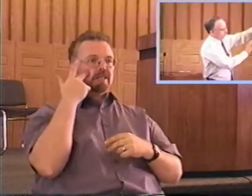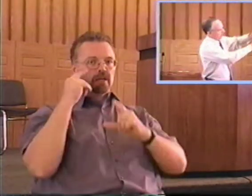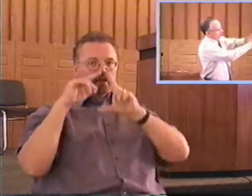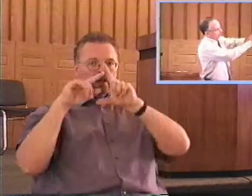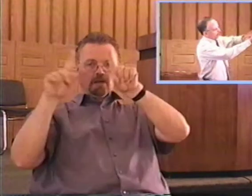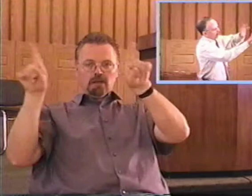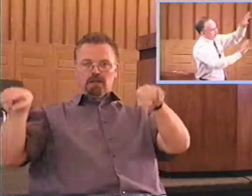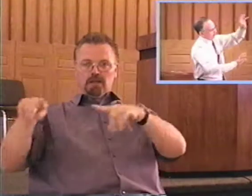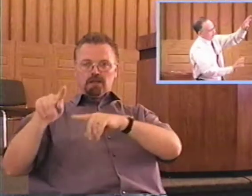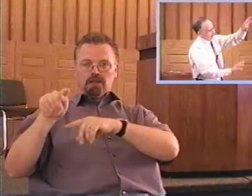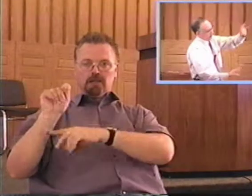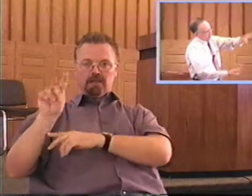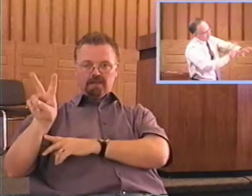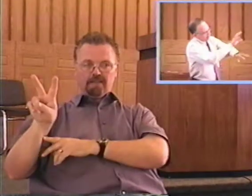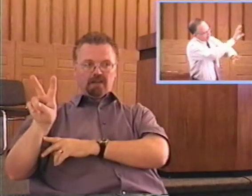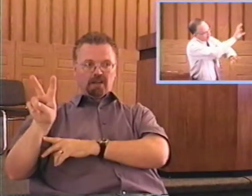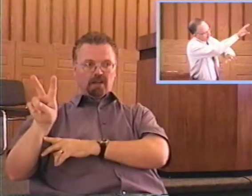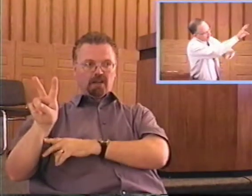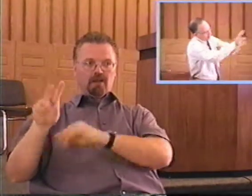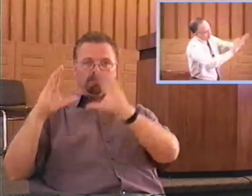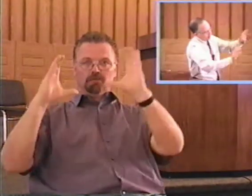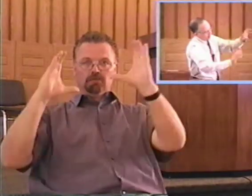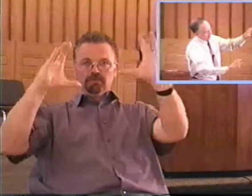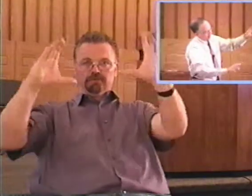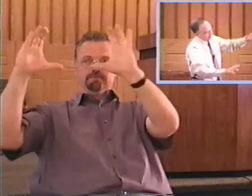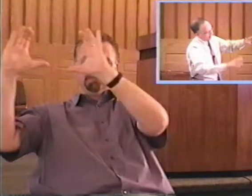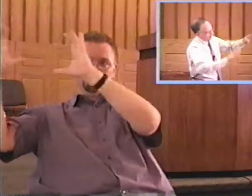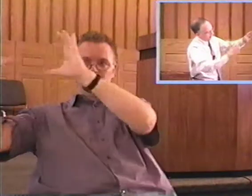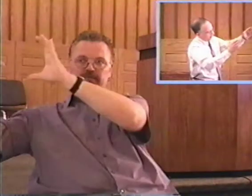with 12 different